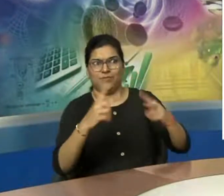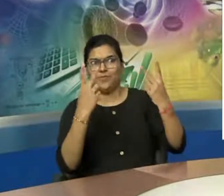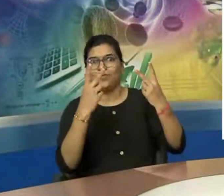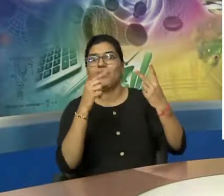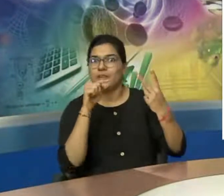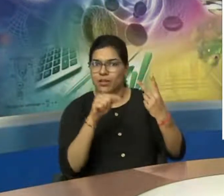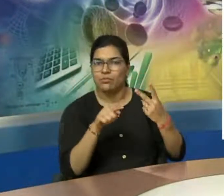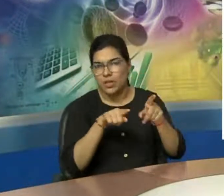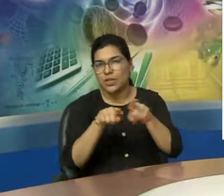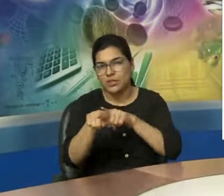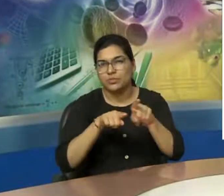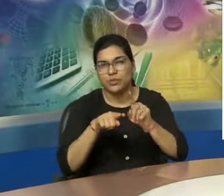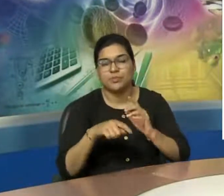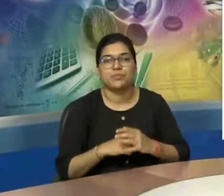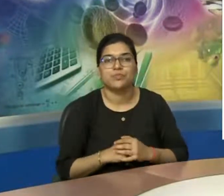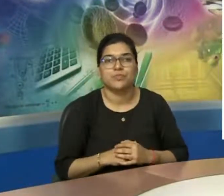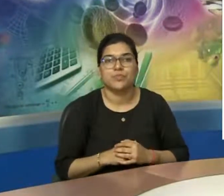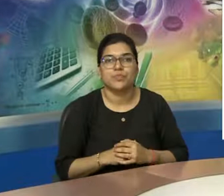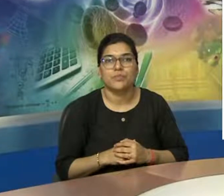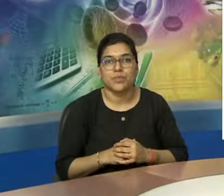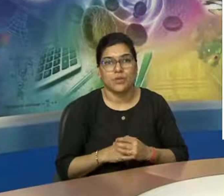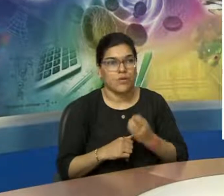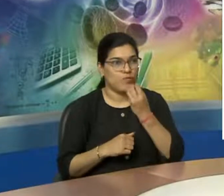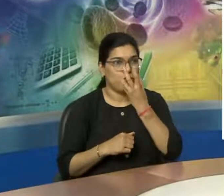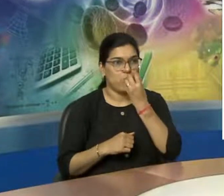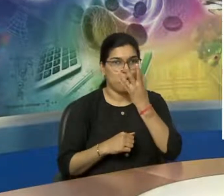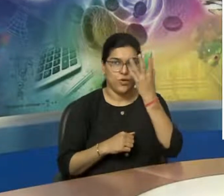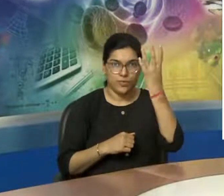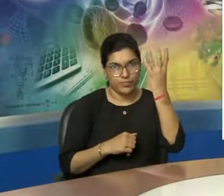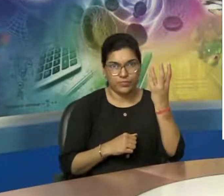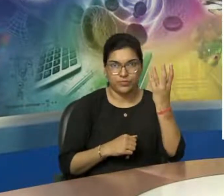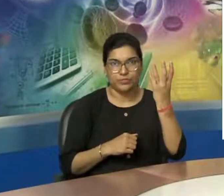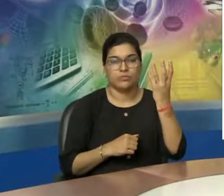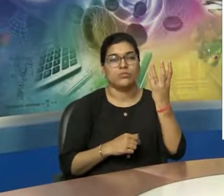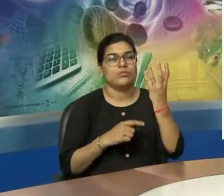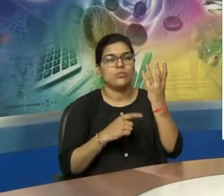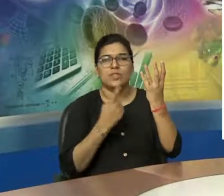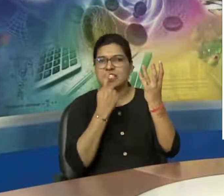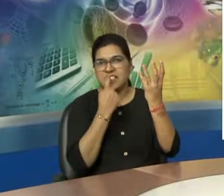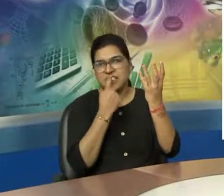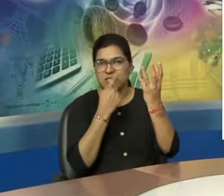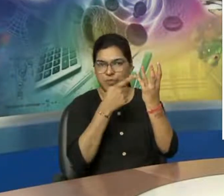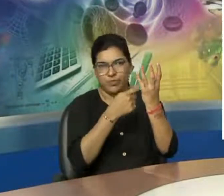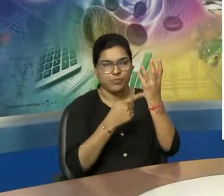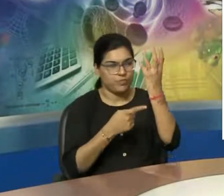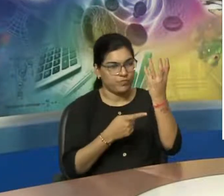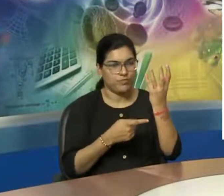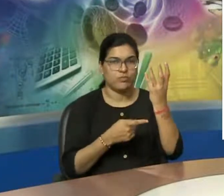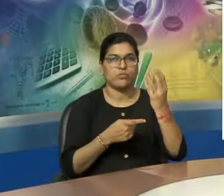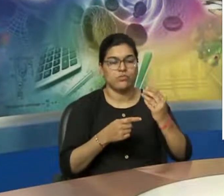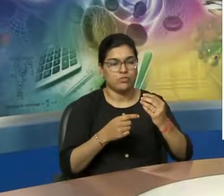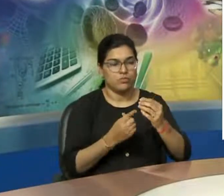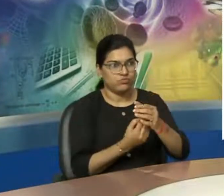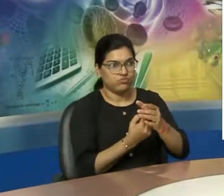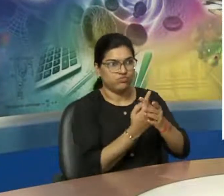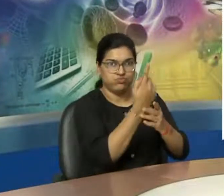another explanation of the genetic word. For example, we have a white flower